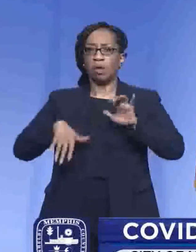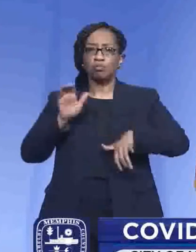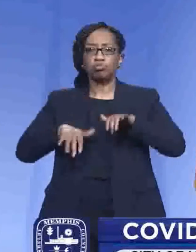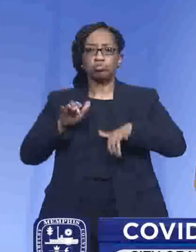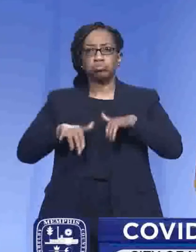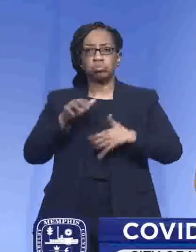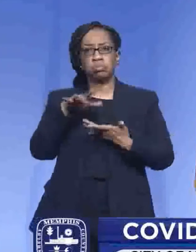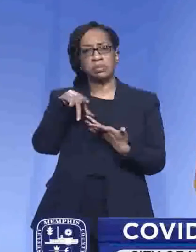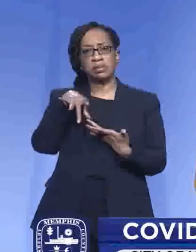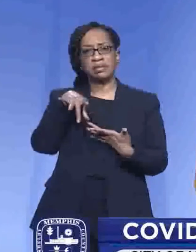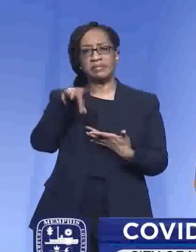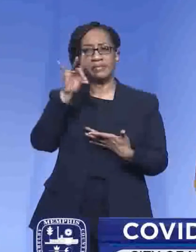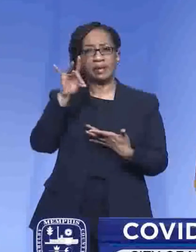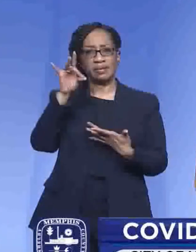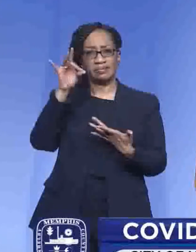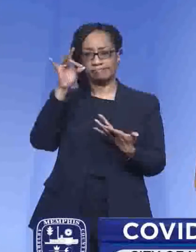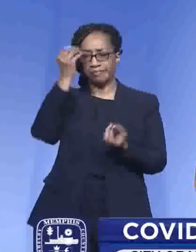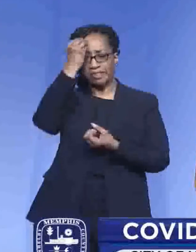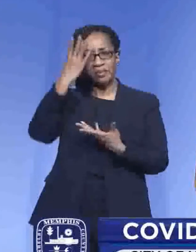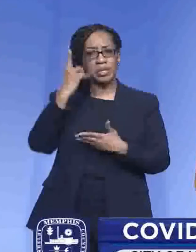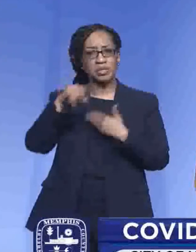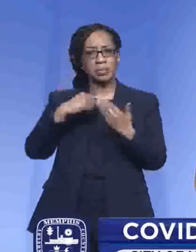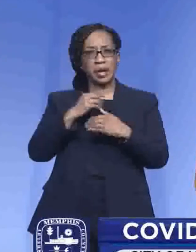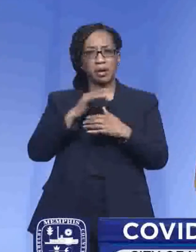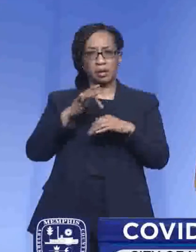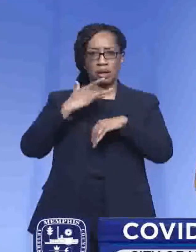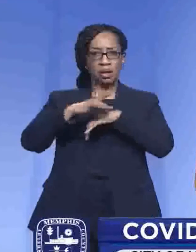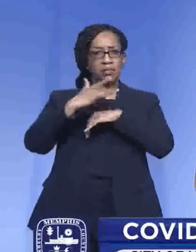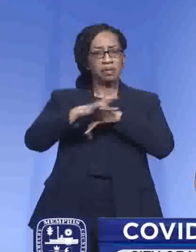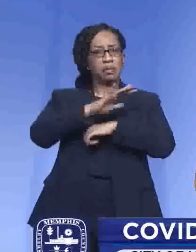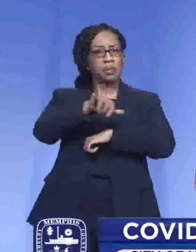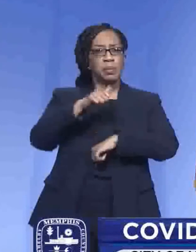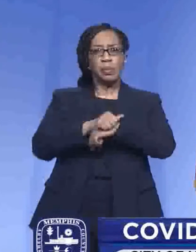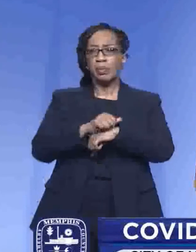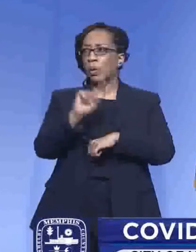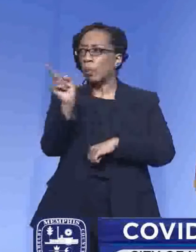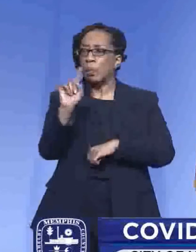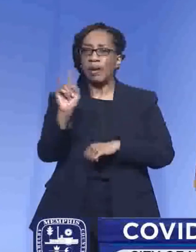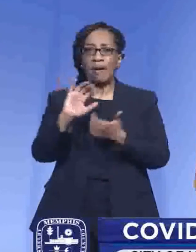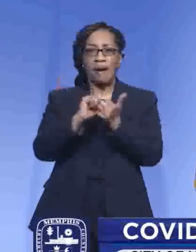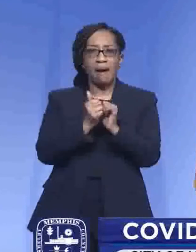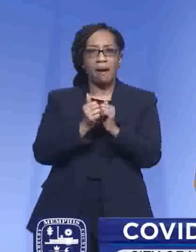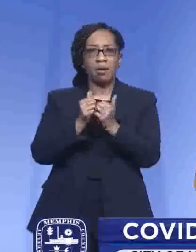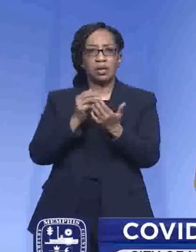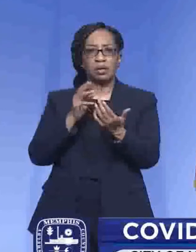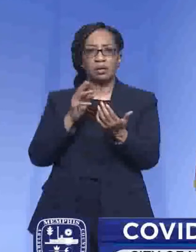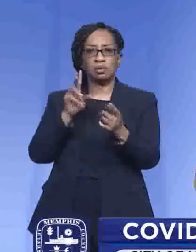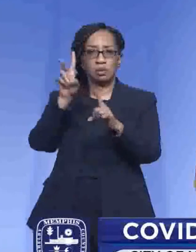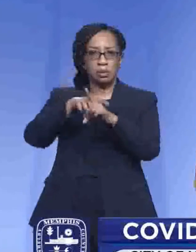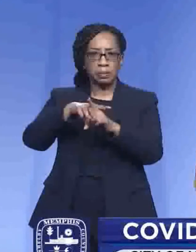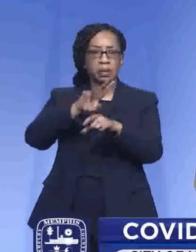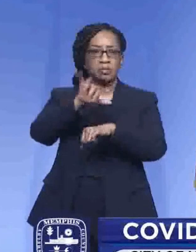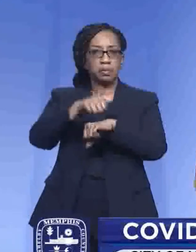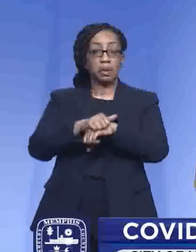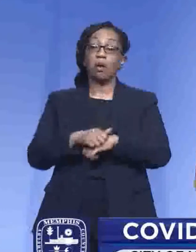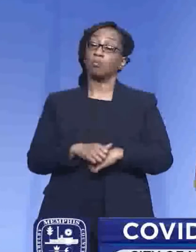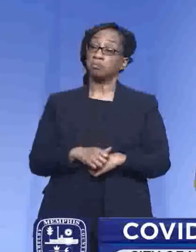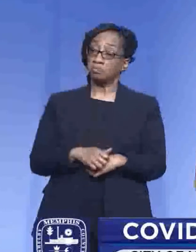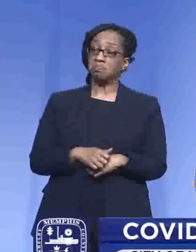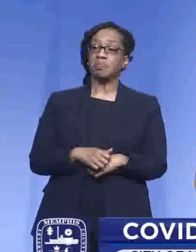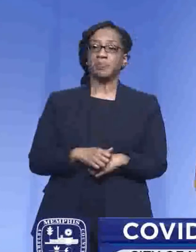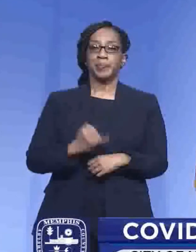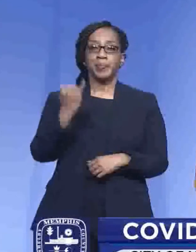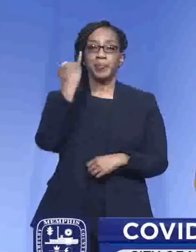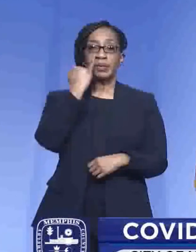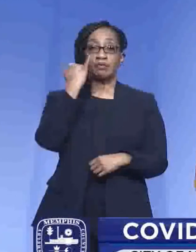information, get the latest information about open appointments and sign up for those appointments? So absolutely. If you have